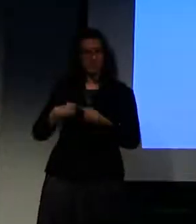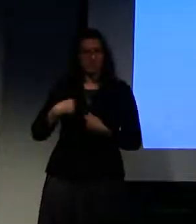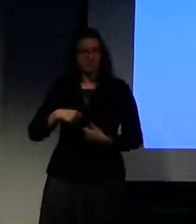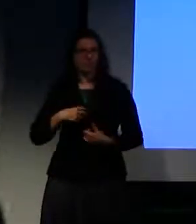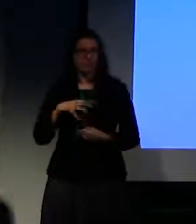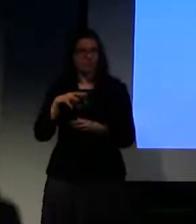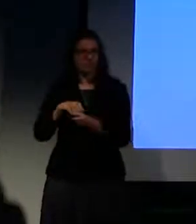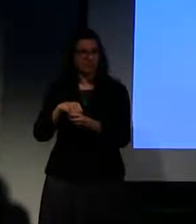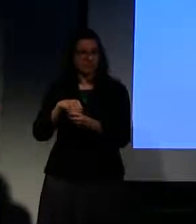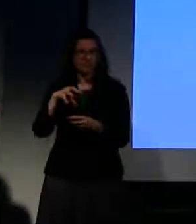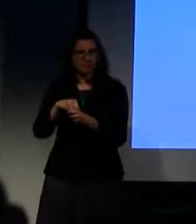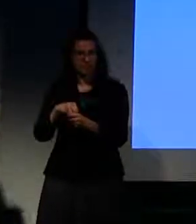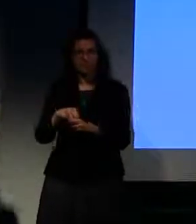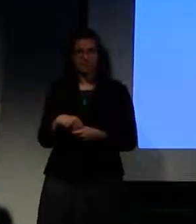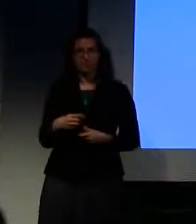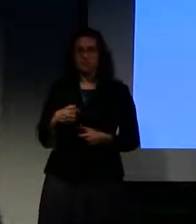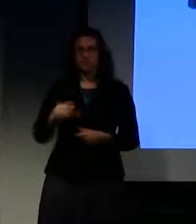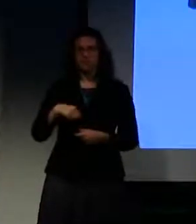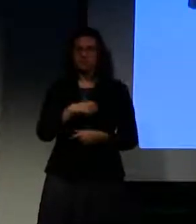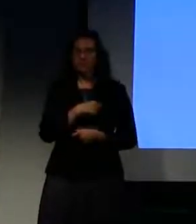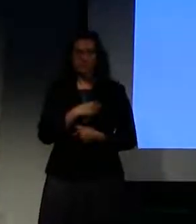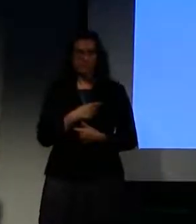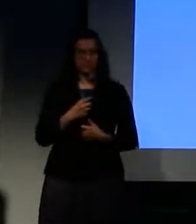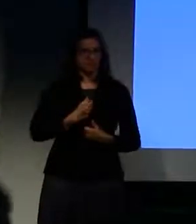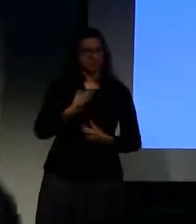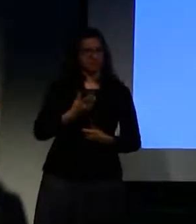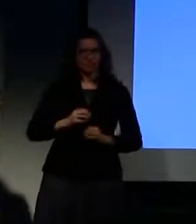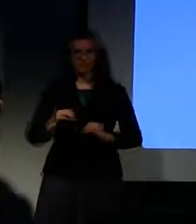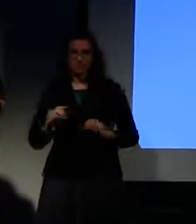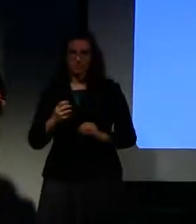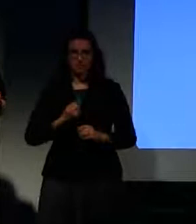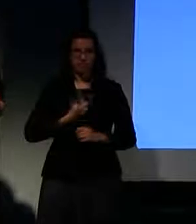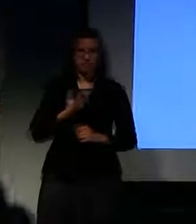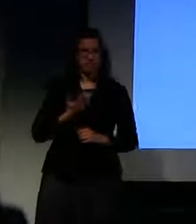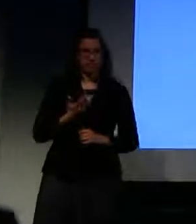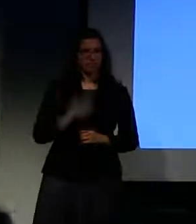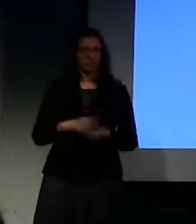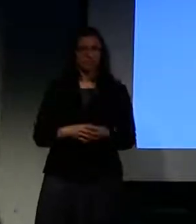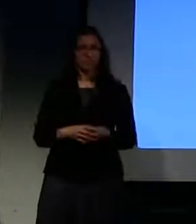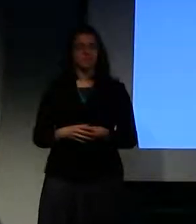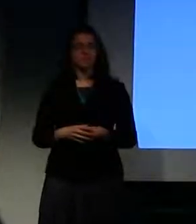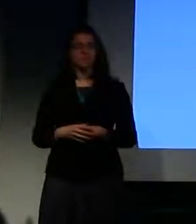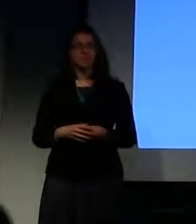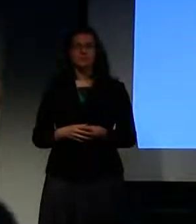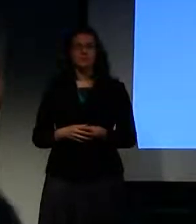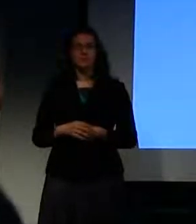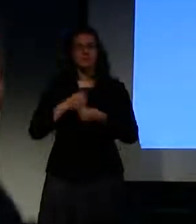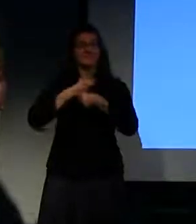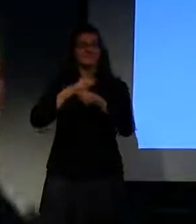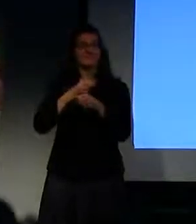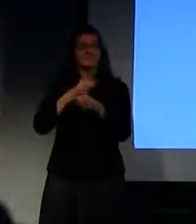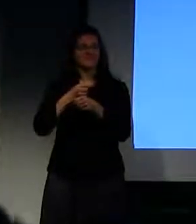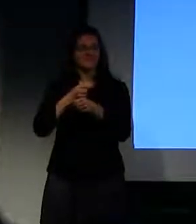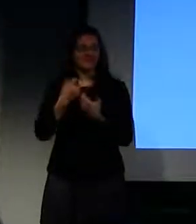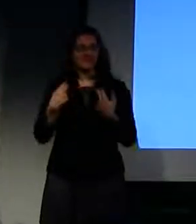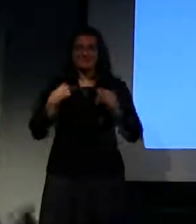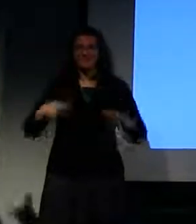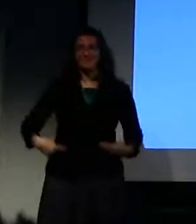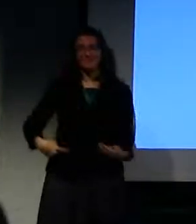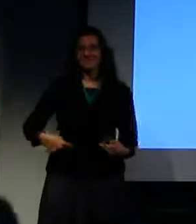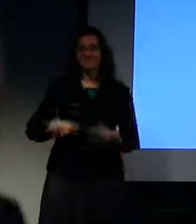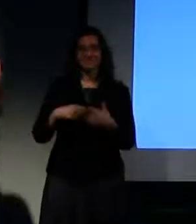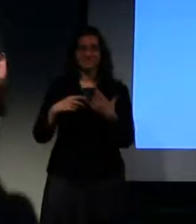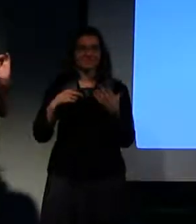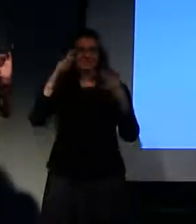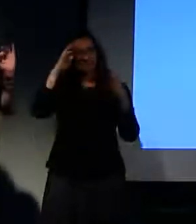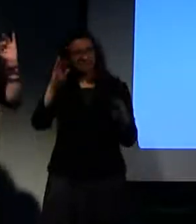occupy, no, poetry, such, no, such, there, no, Creating intended venture.